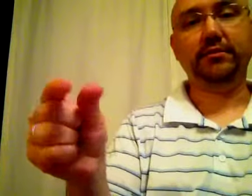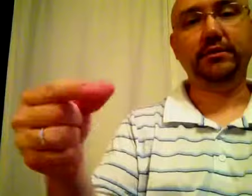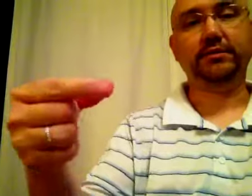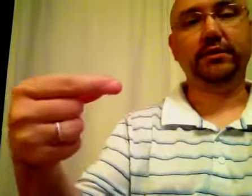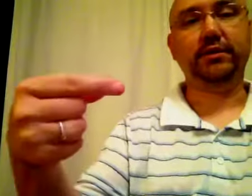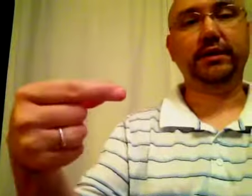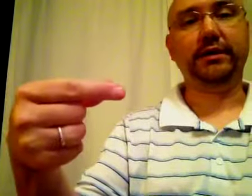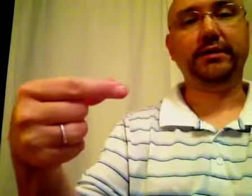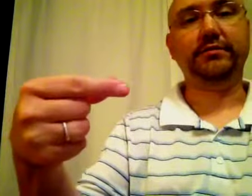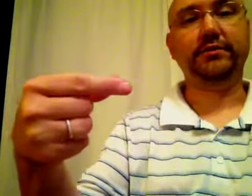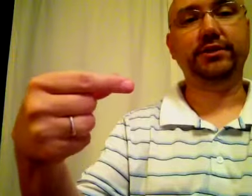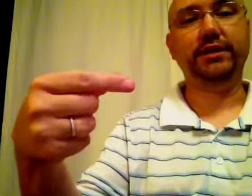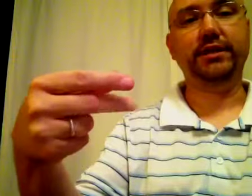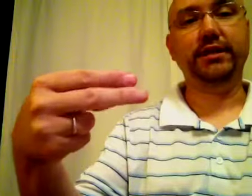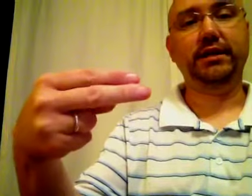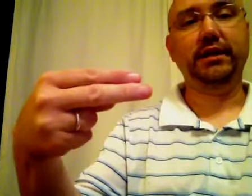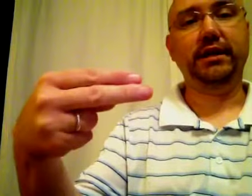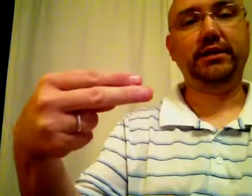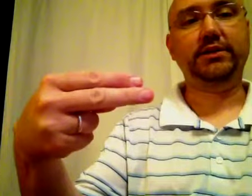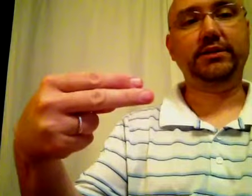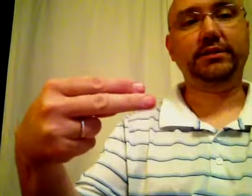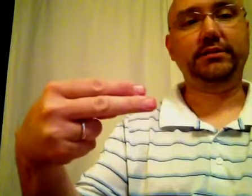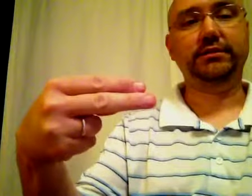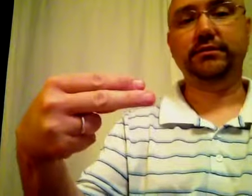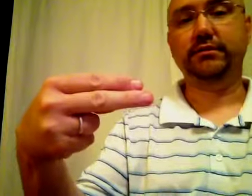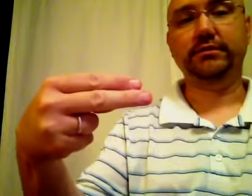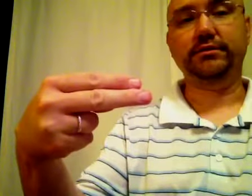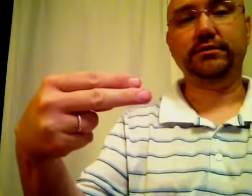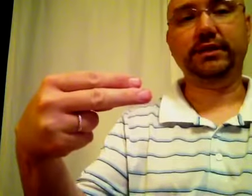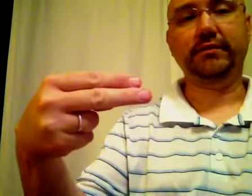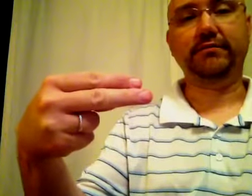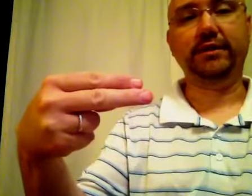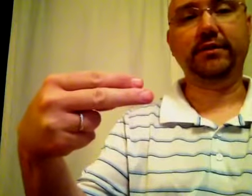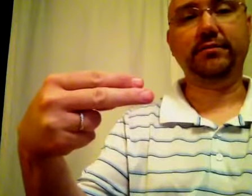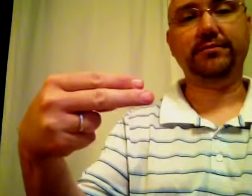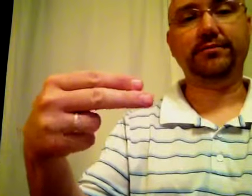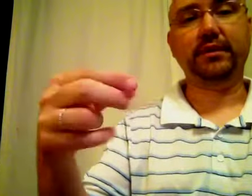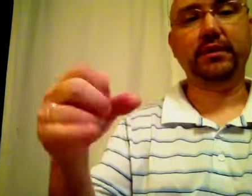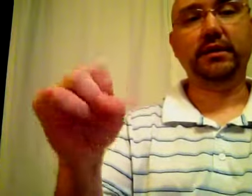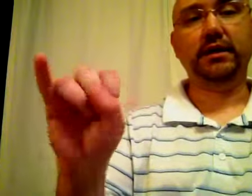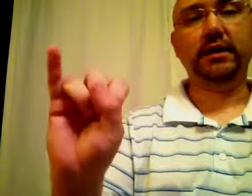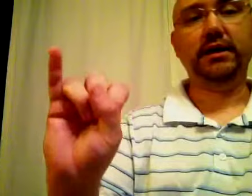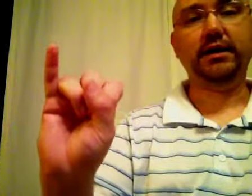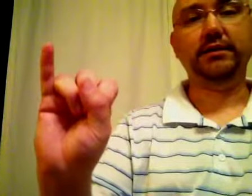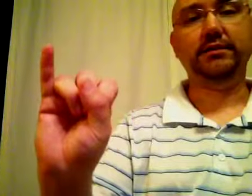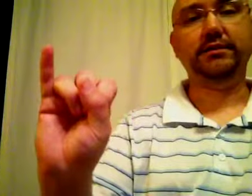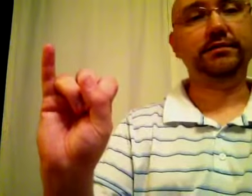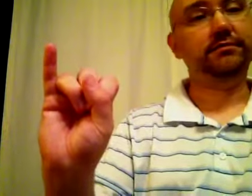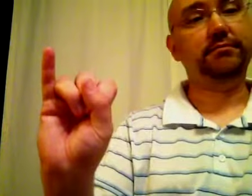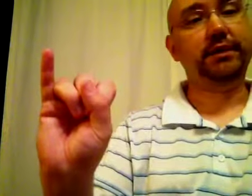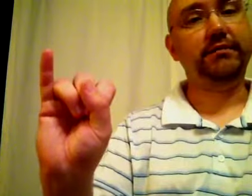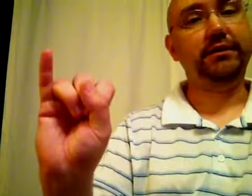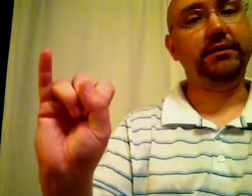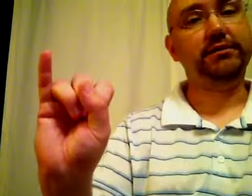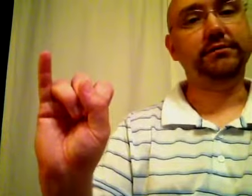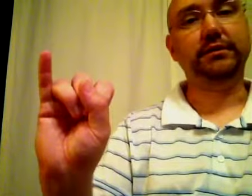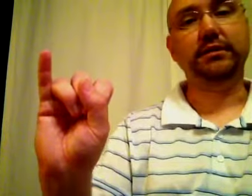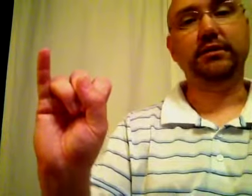just turn our hand like this for G. H, just use a second finger. I, pinky finger